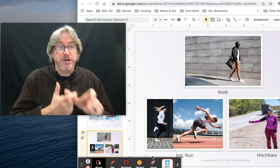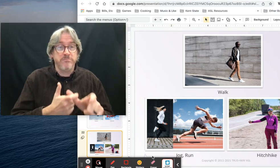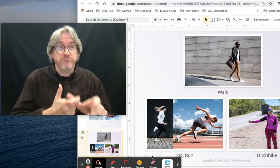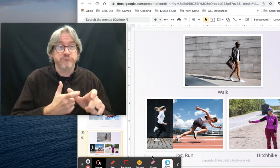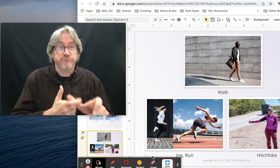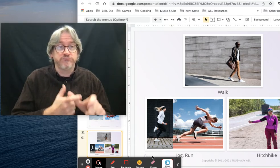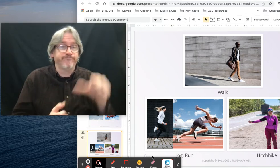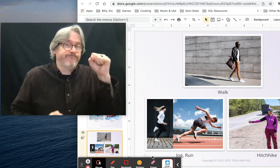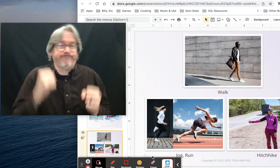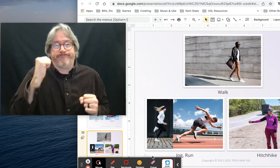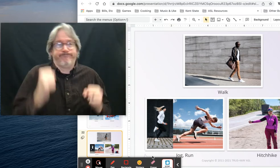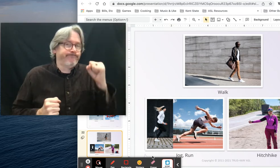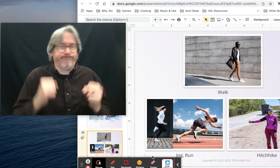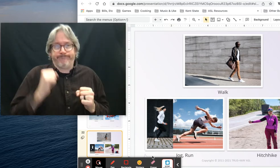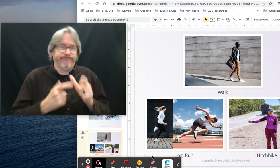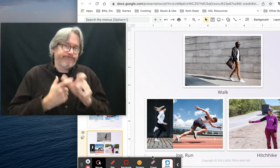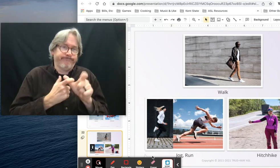Run.